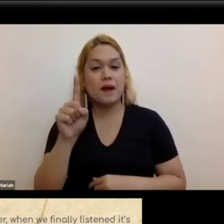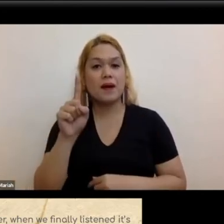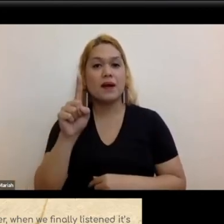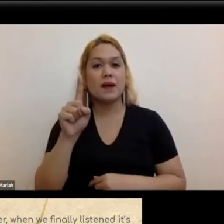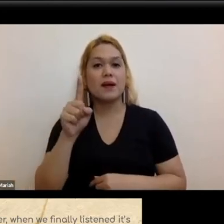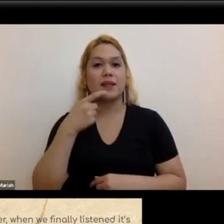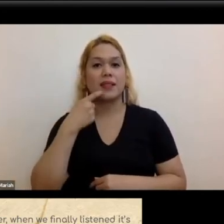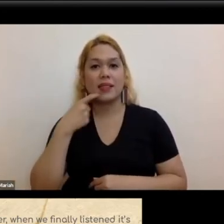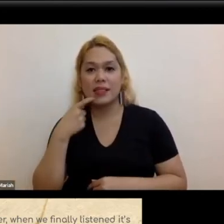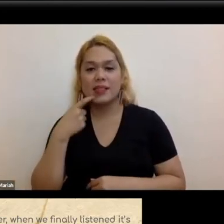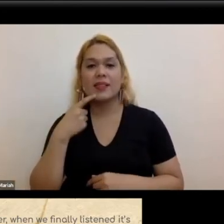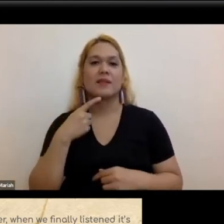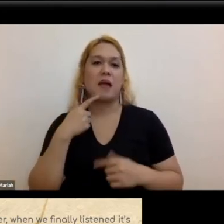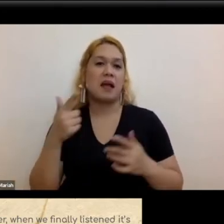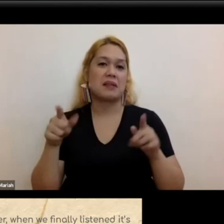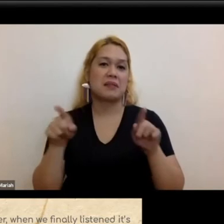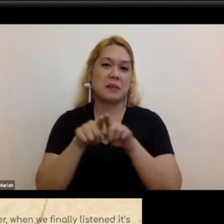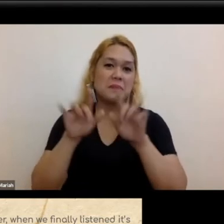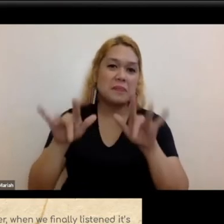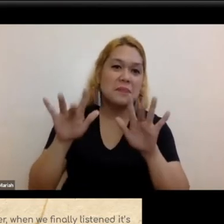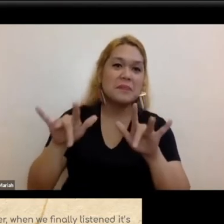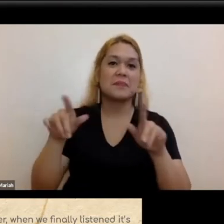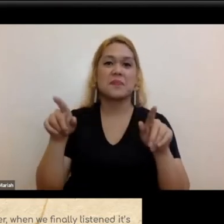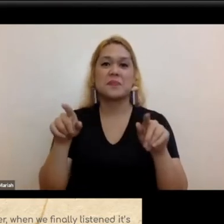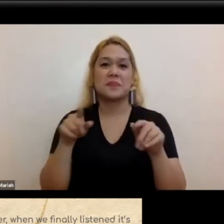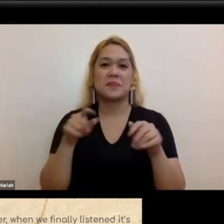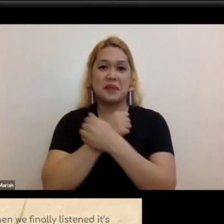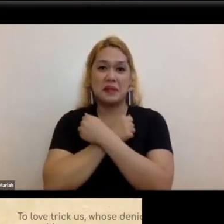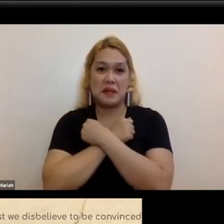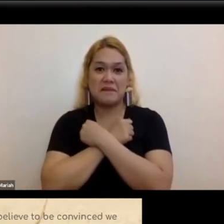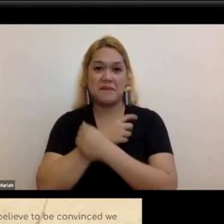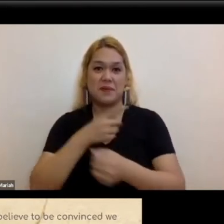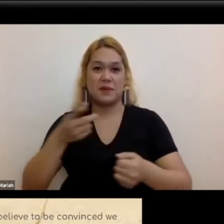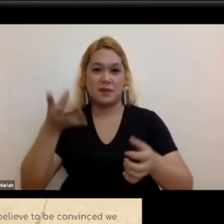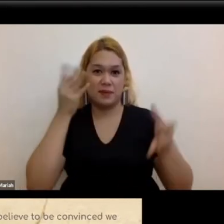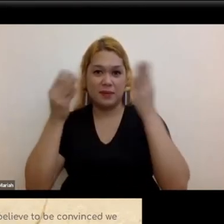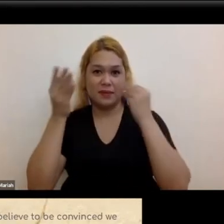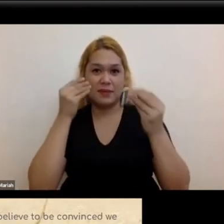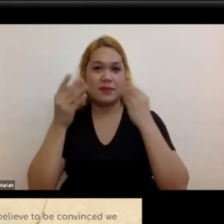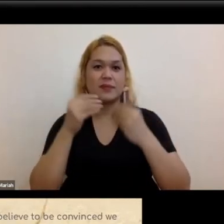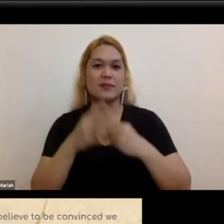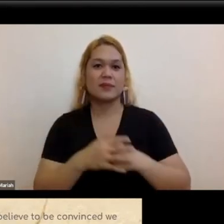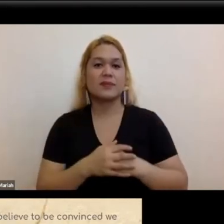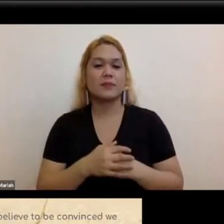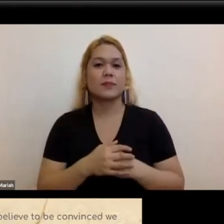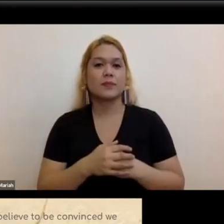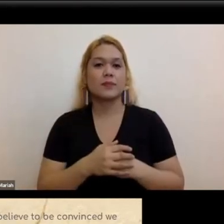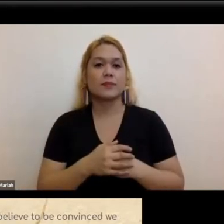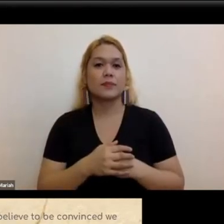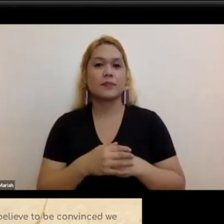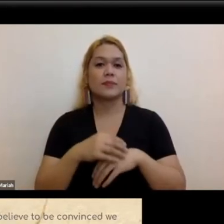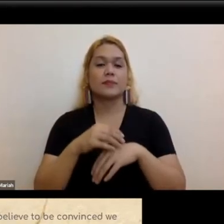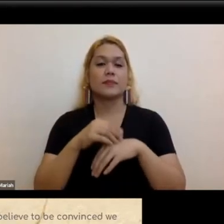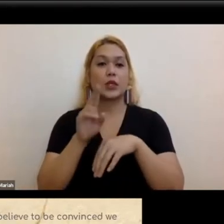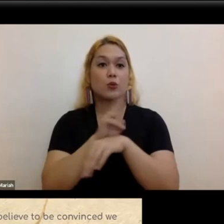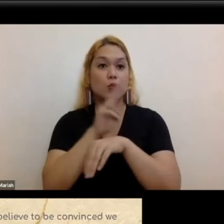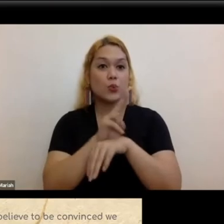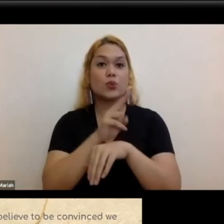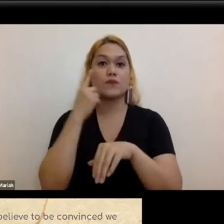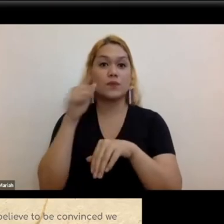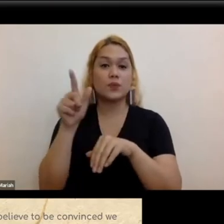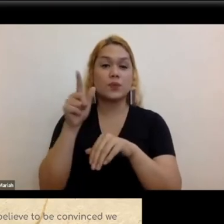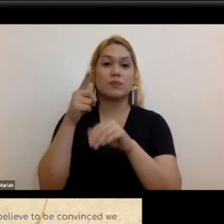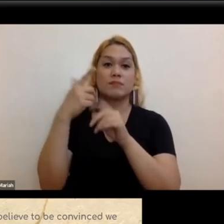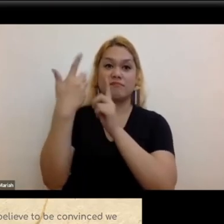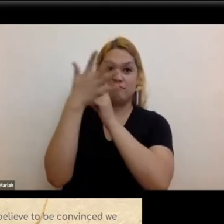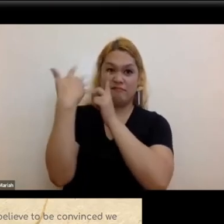it affection? Did the prophet whom we used to love trick us? Whose